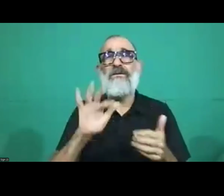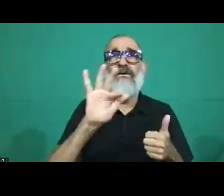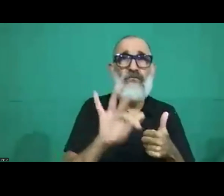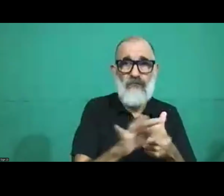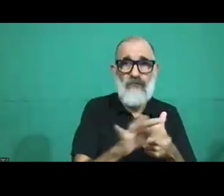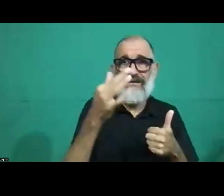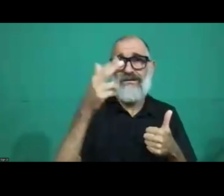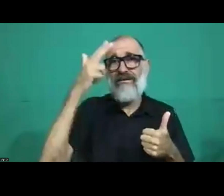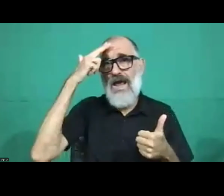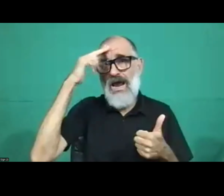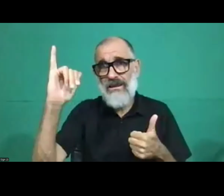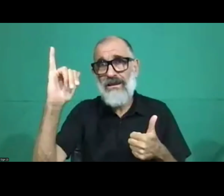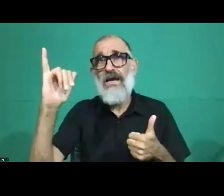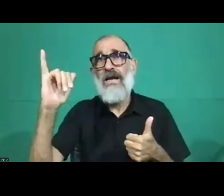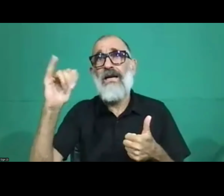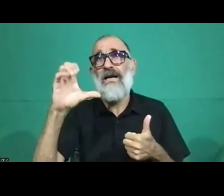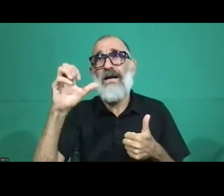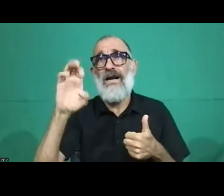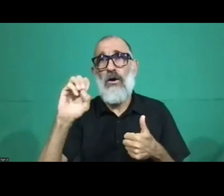access to